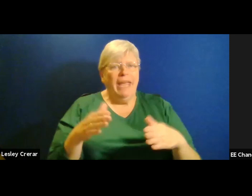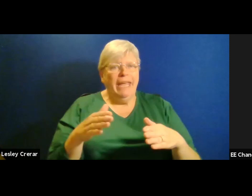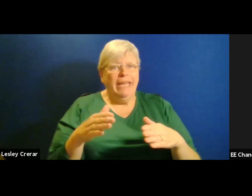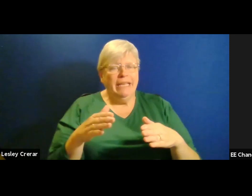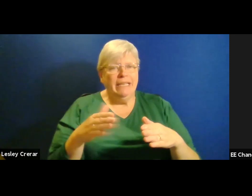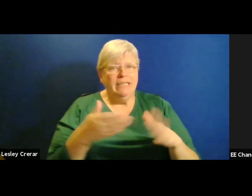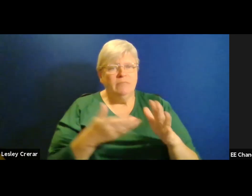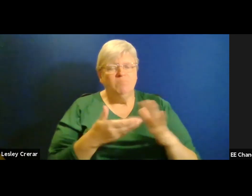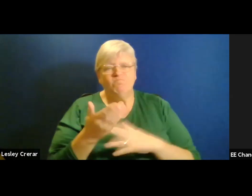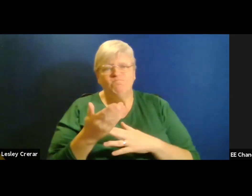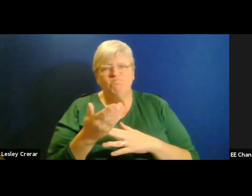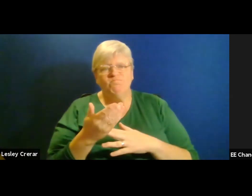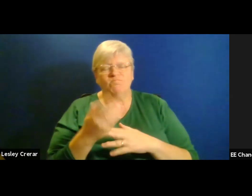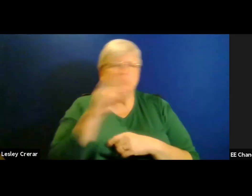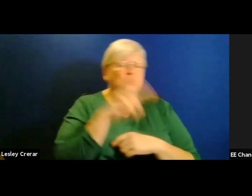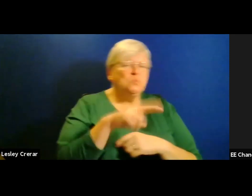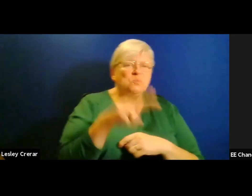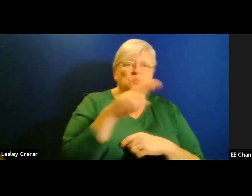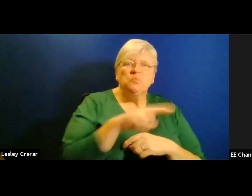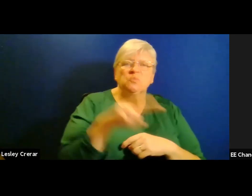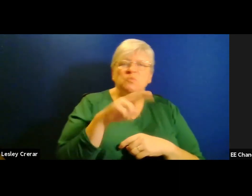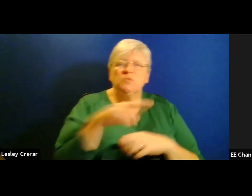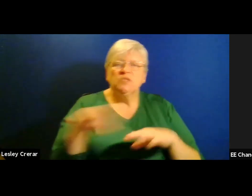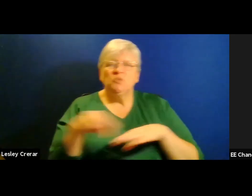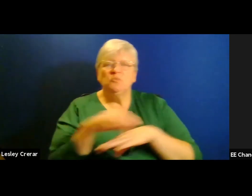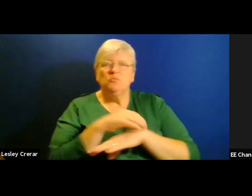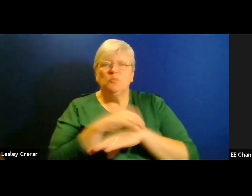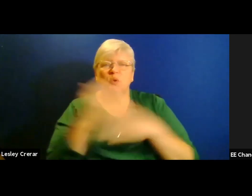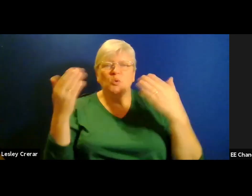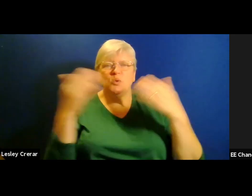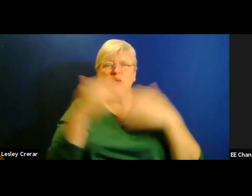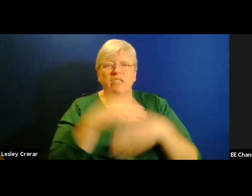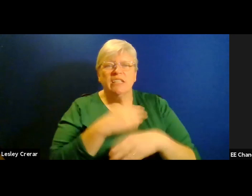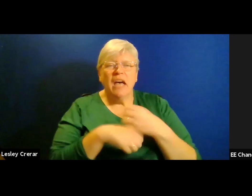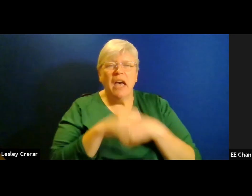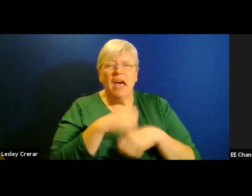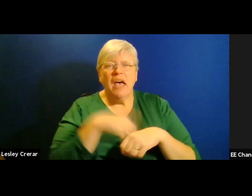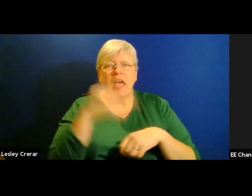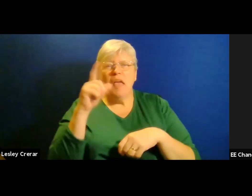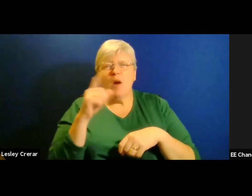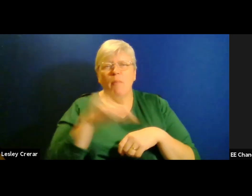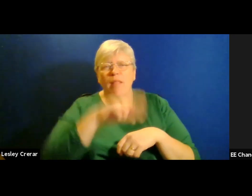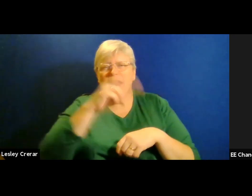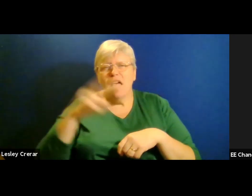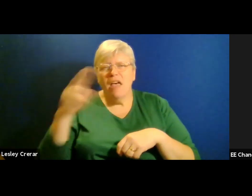Through the passenger window, I watch the ink blue sky, passing purple hills, white fields.